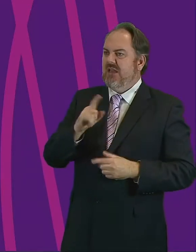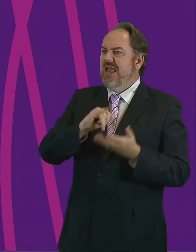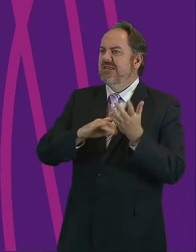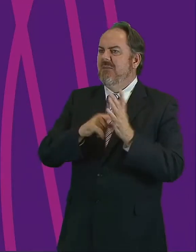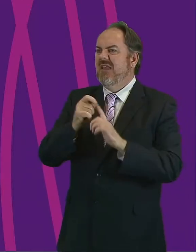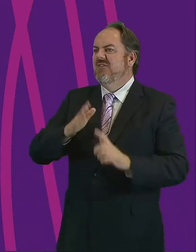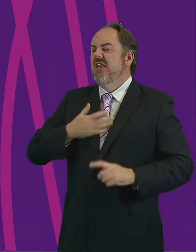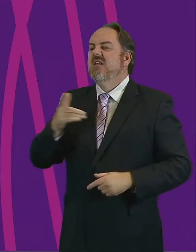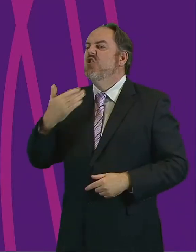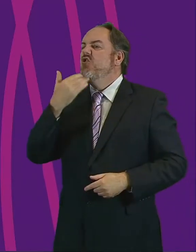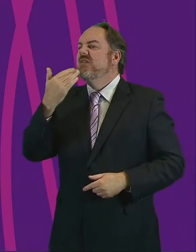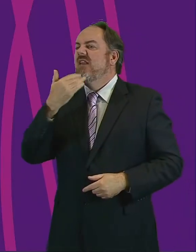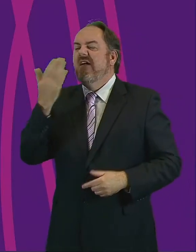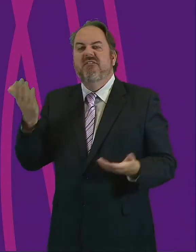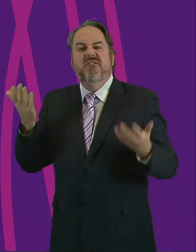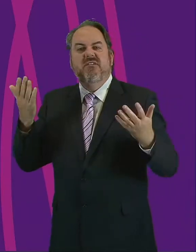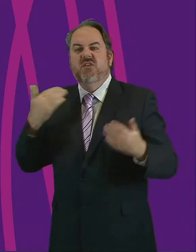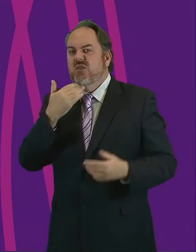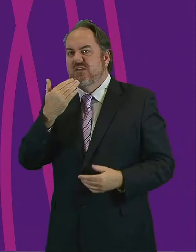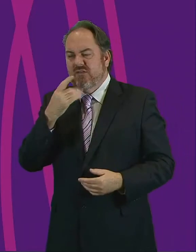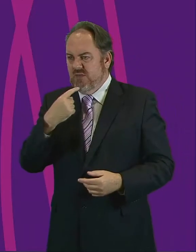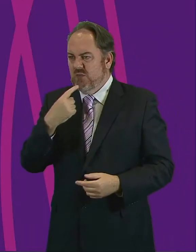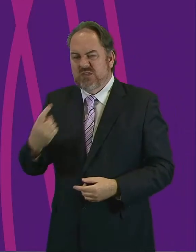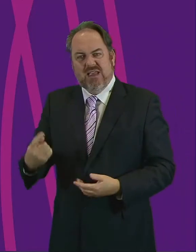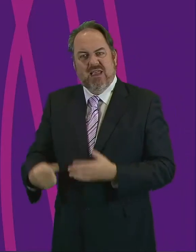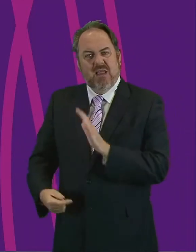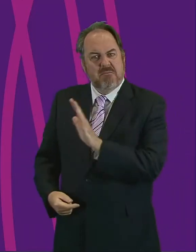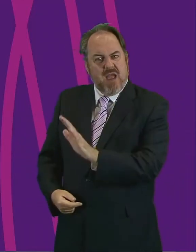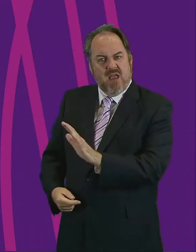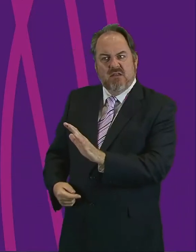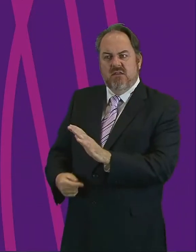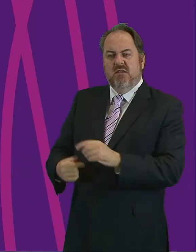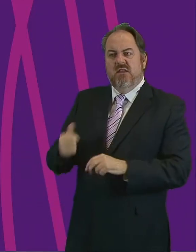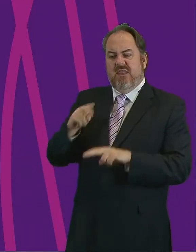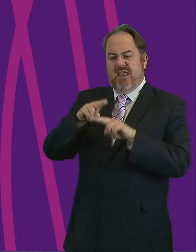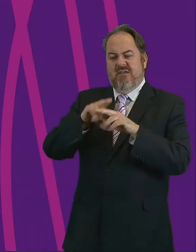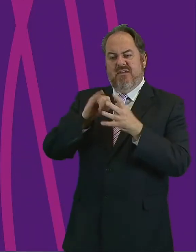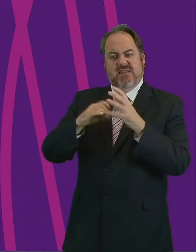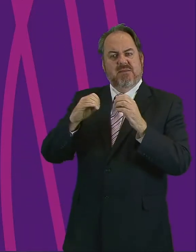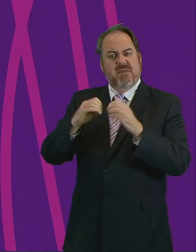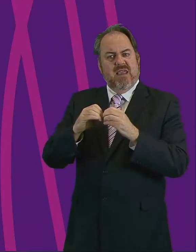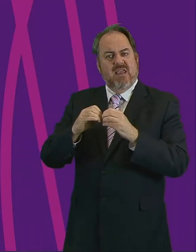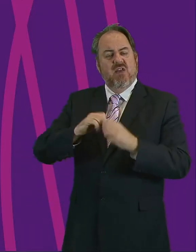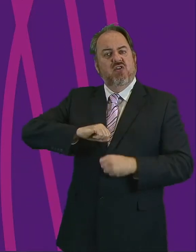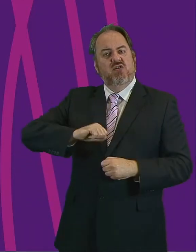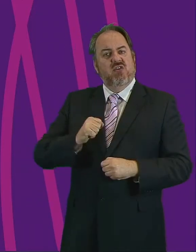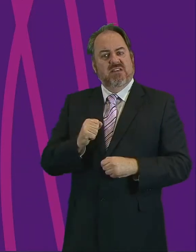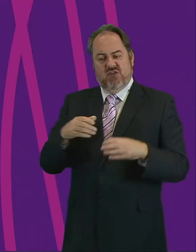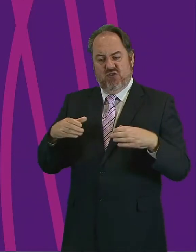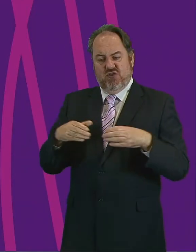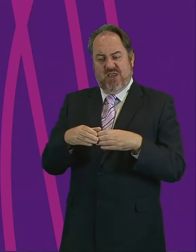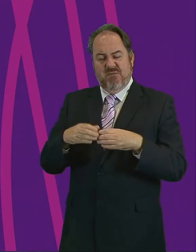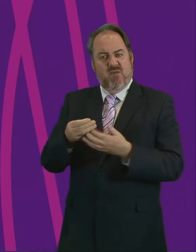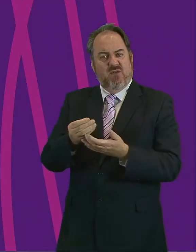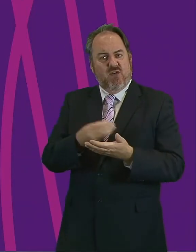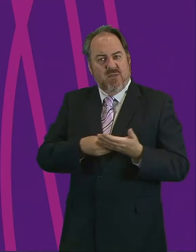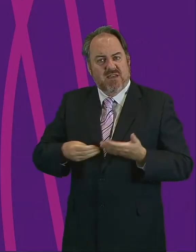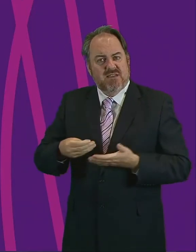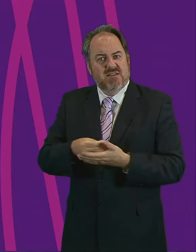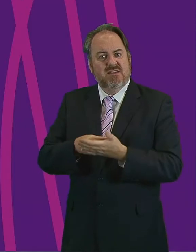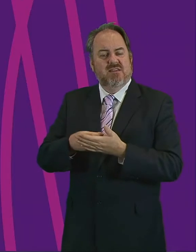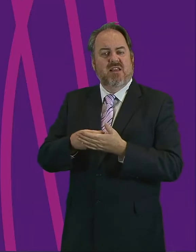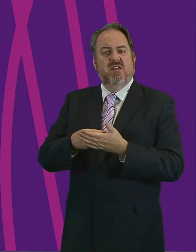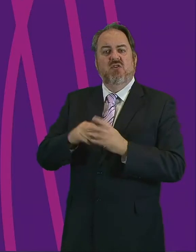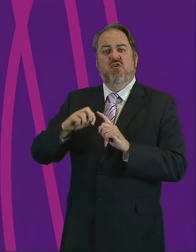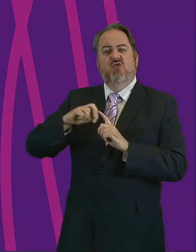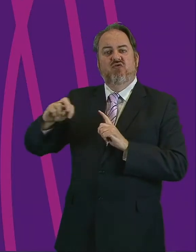government, even though yesterday's announcement was warmly welcomed by the FSB, the Scottish Chambers of Commerce and the Scottish Tourism Alliance, to